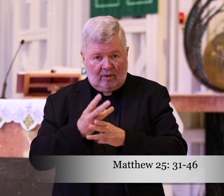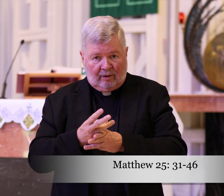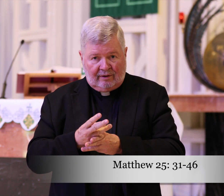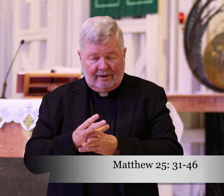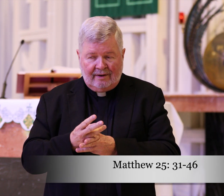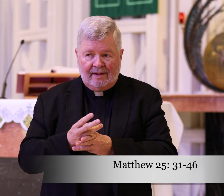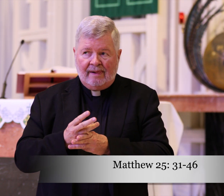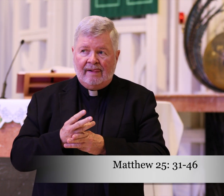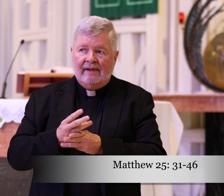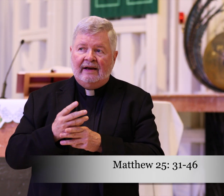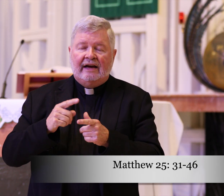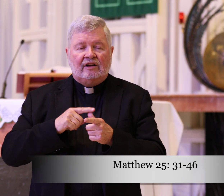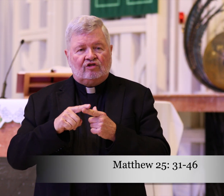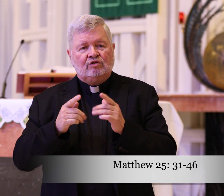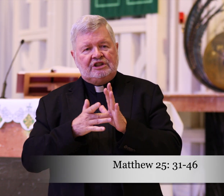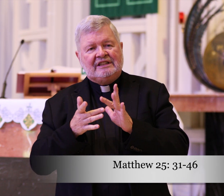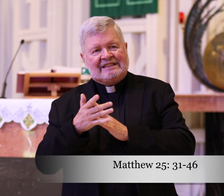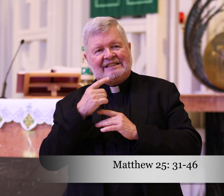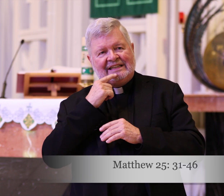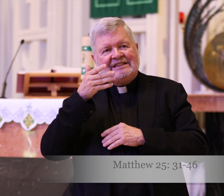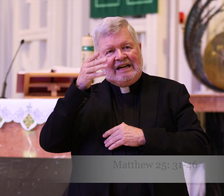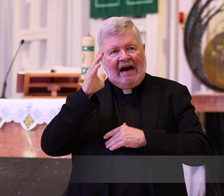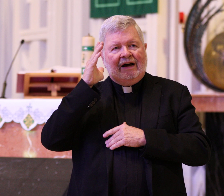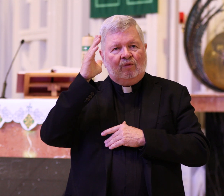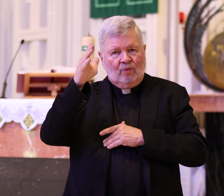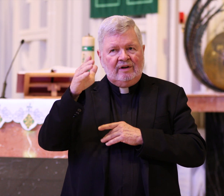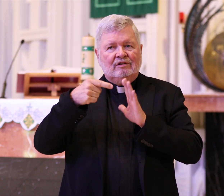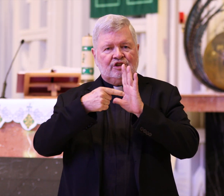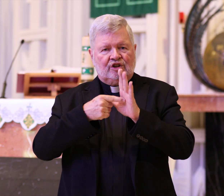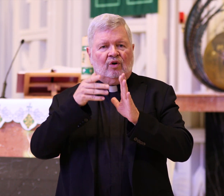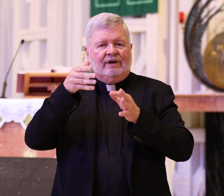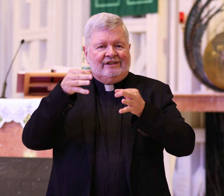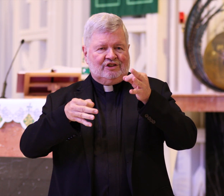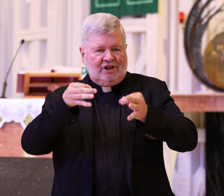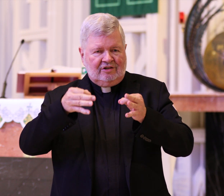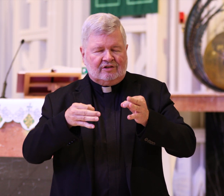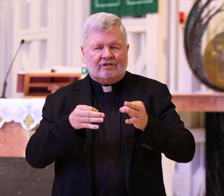world. And so Jesus says God will show his justice.